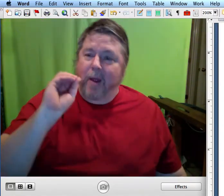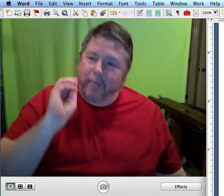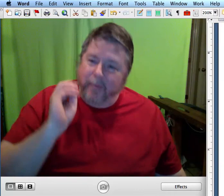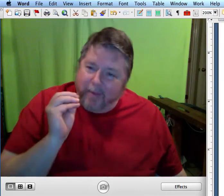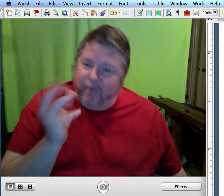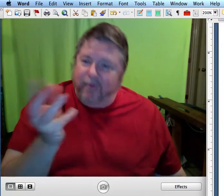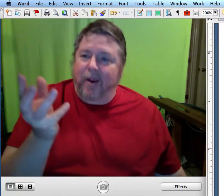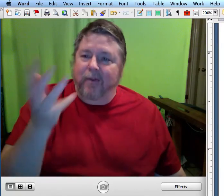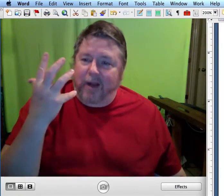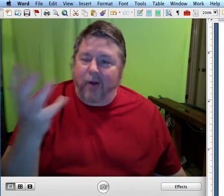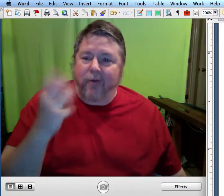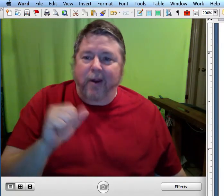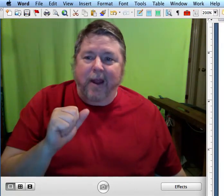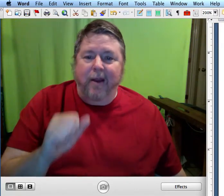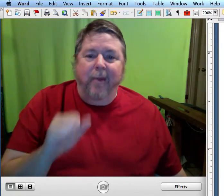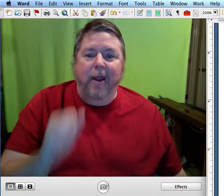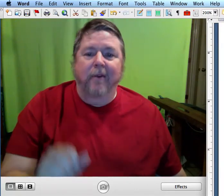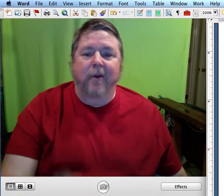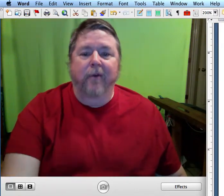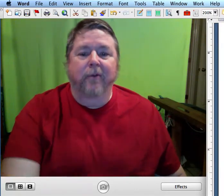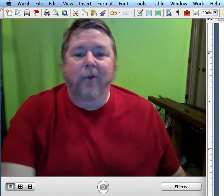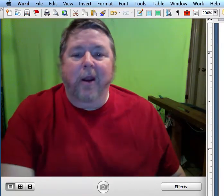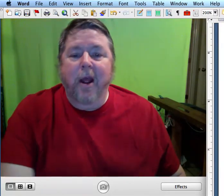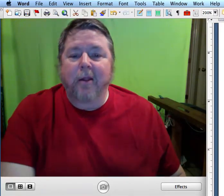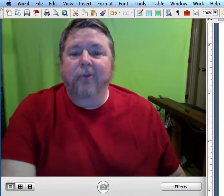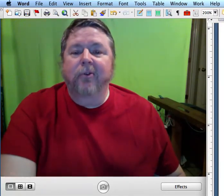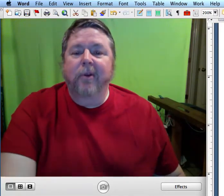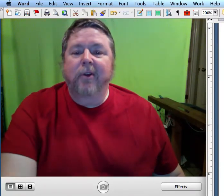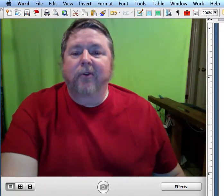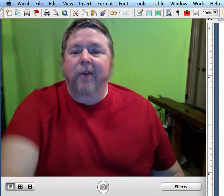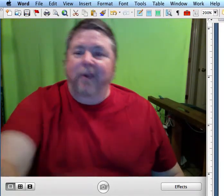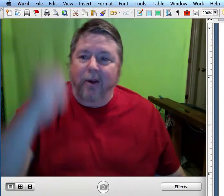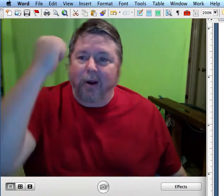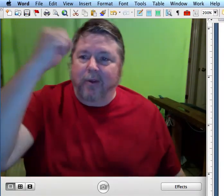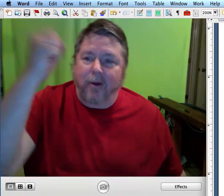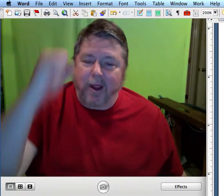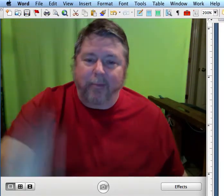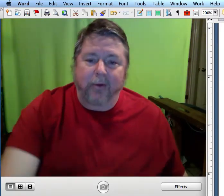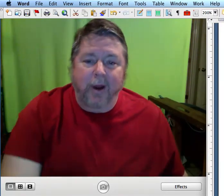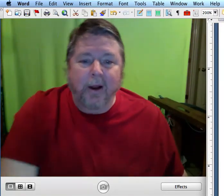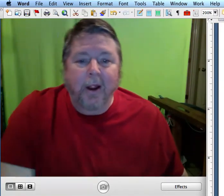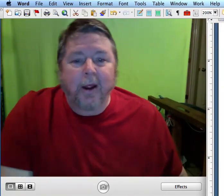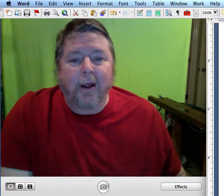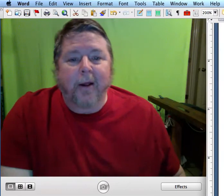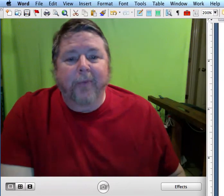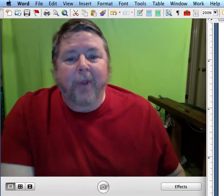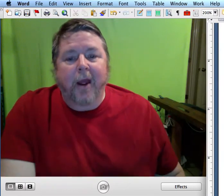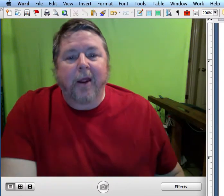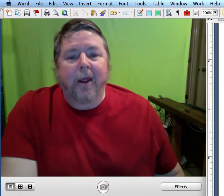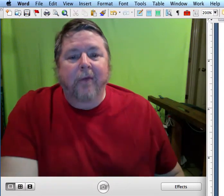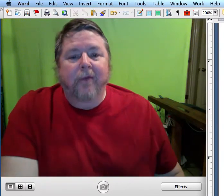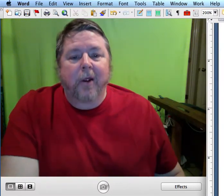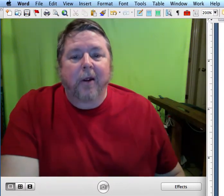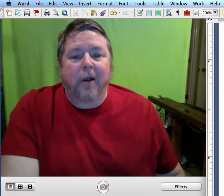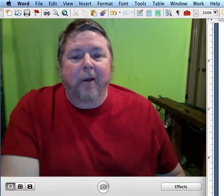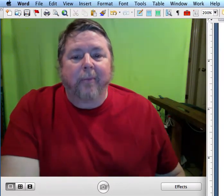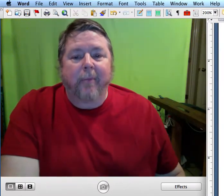I've emphasized and clarified that in my ASL version. Great. There's 3 strengths. There art thou happy, right? I